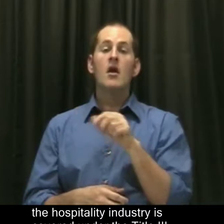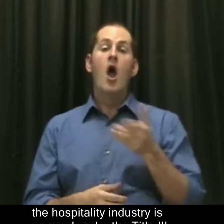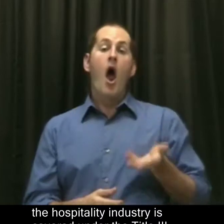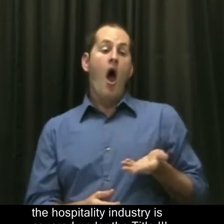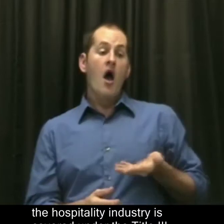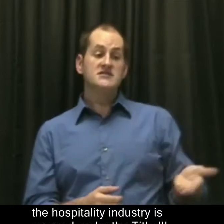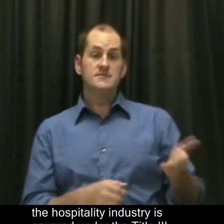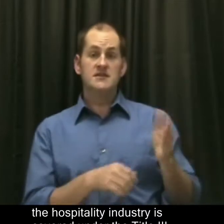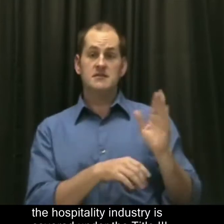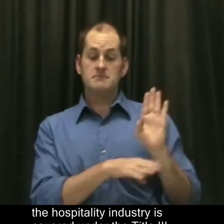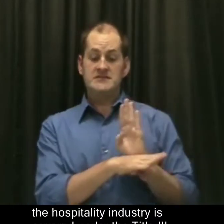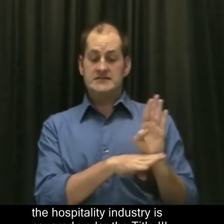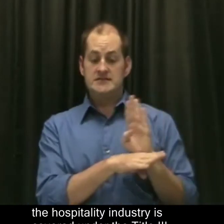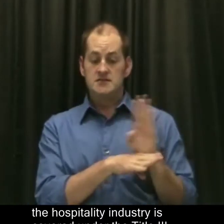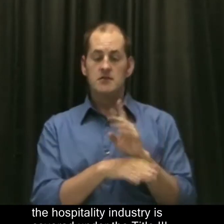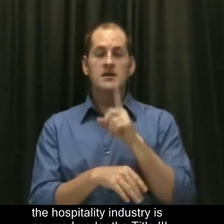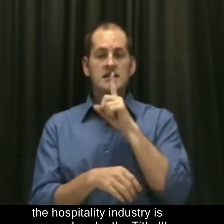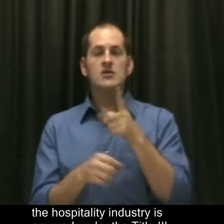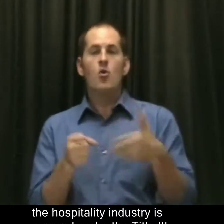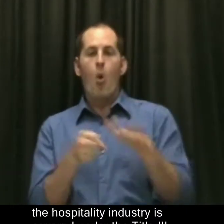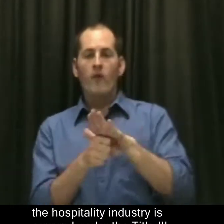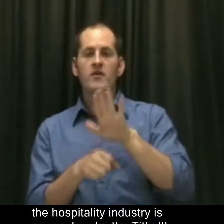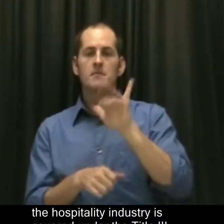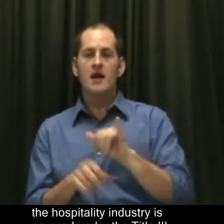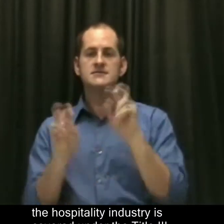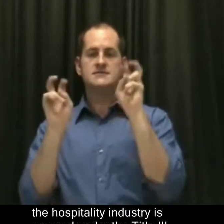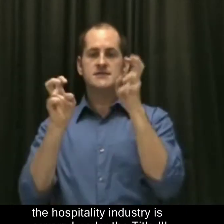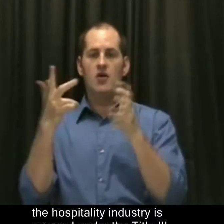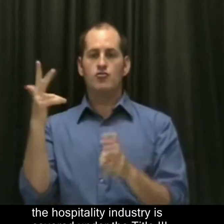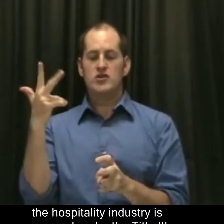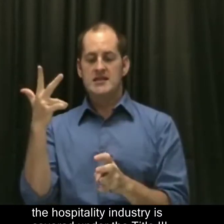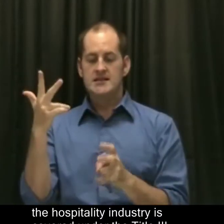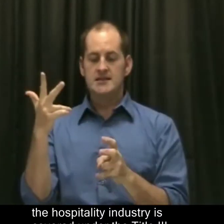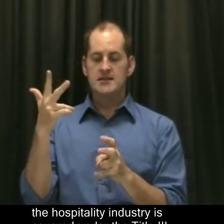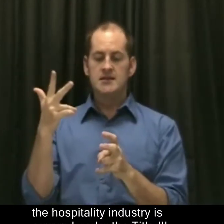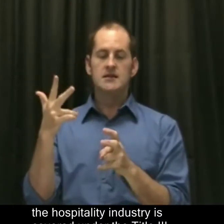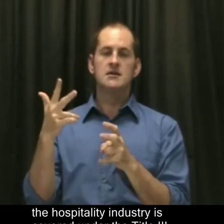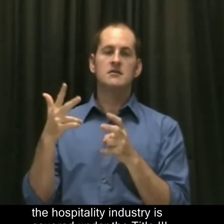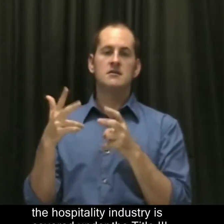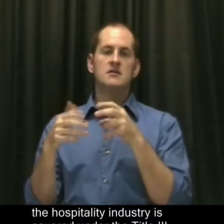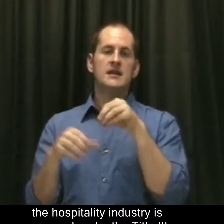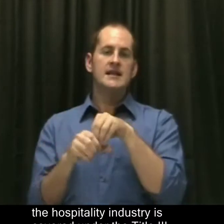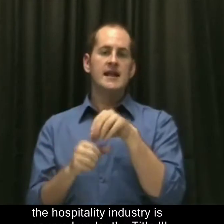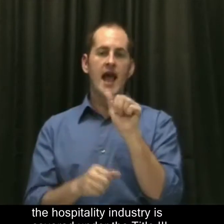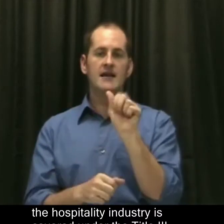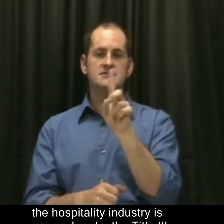the hospitality industry is covered under the Title III section of the ADA.